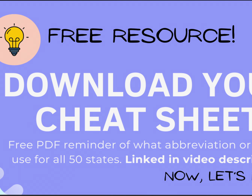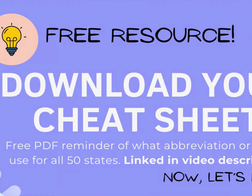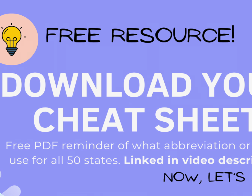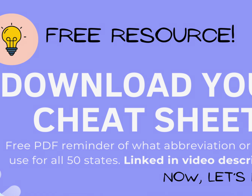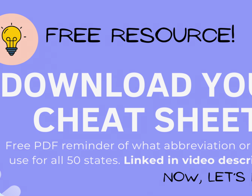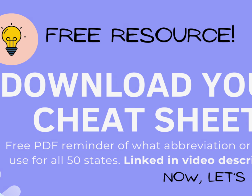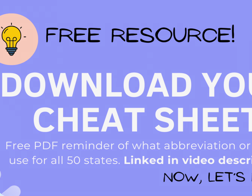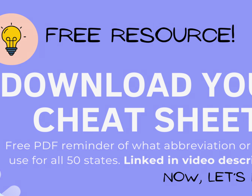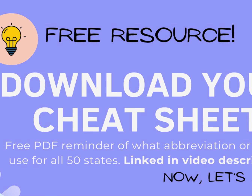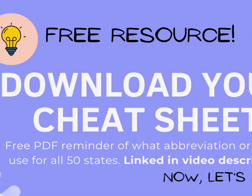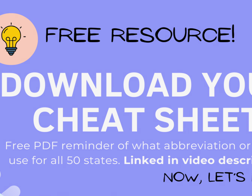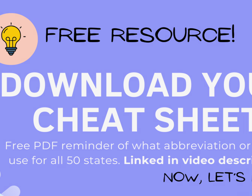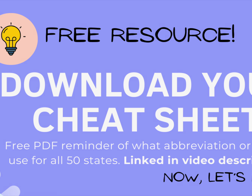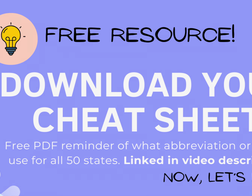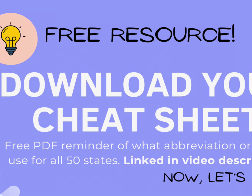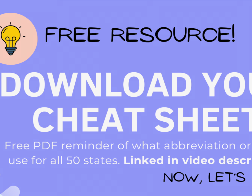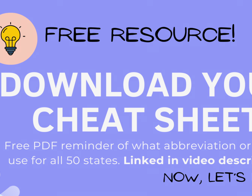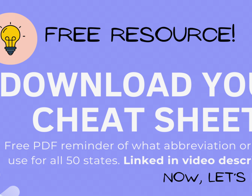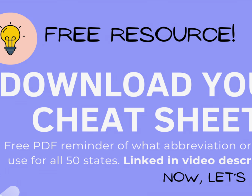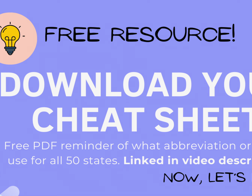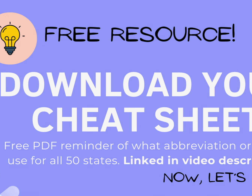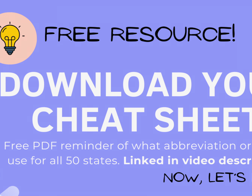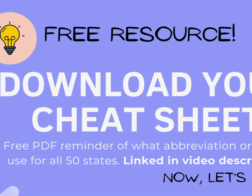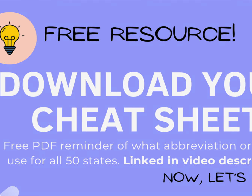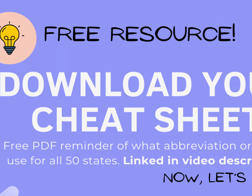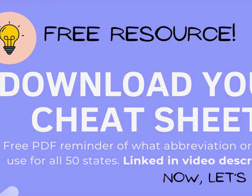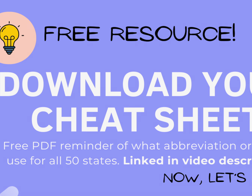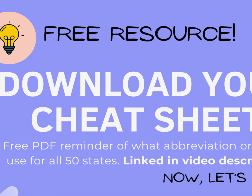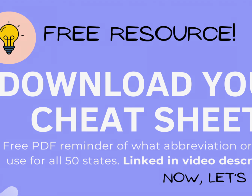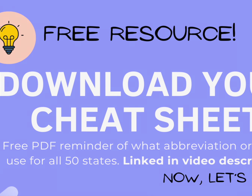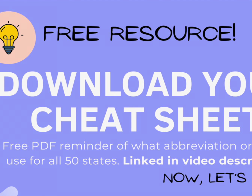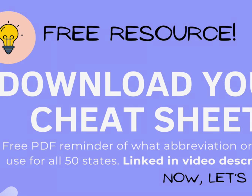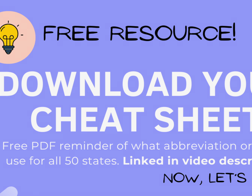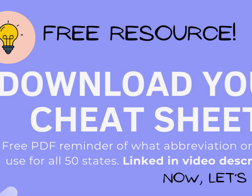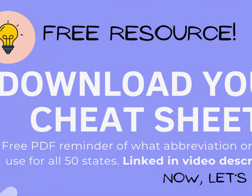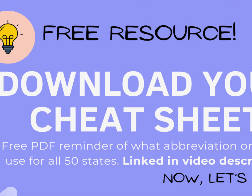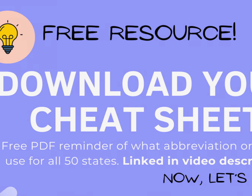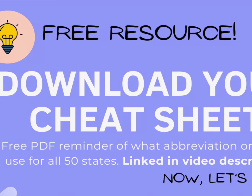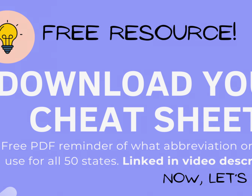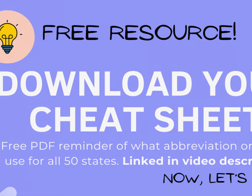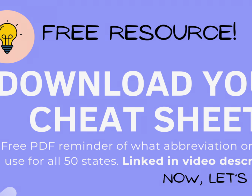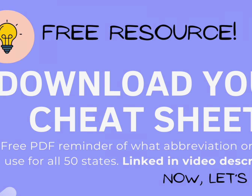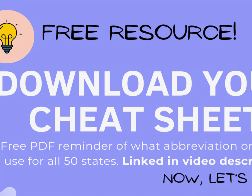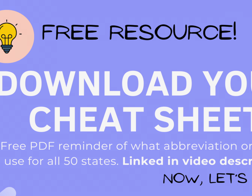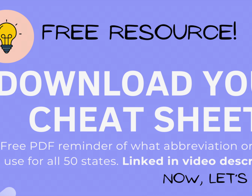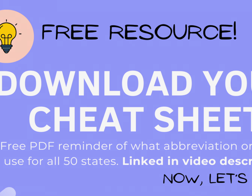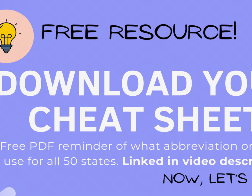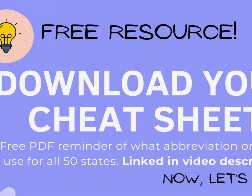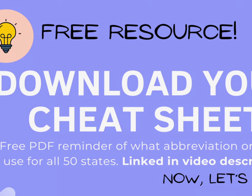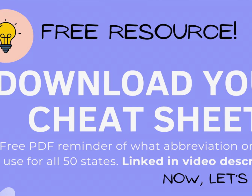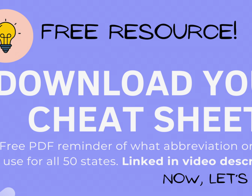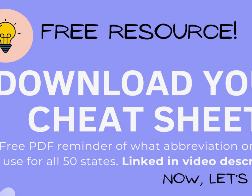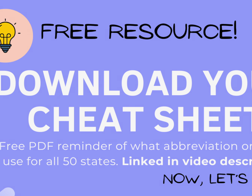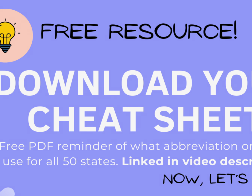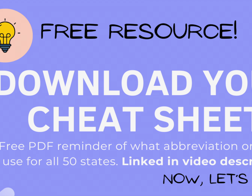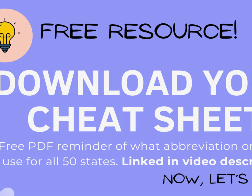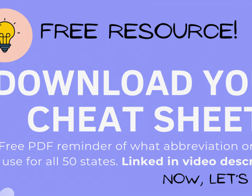Before we review, look at the video's description to grab your free cheat sheet, a quick reference guide to which abbreviation or sign to use for all